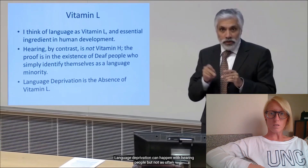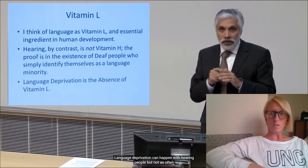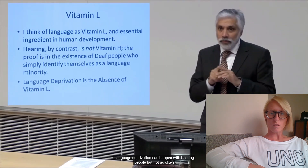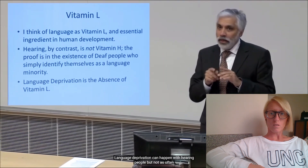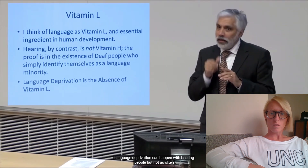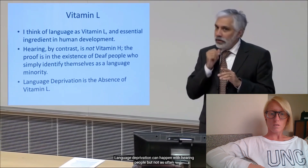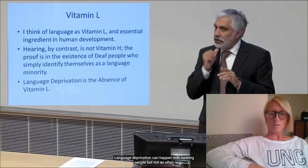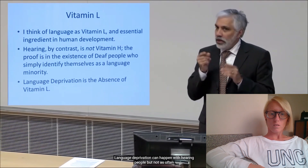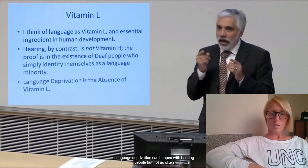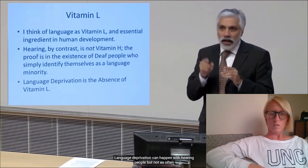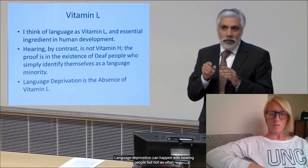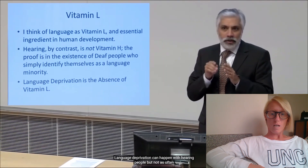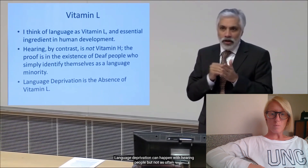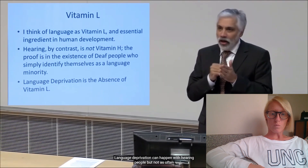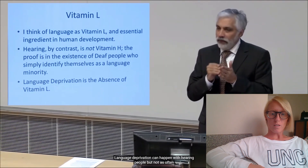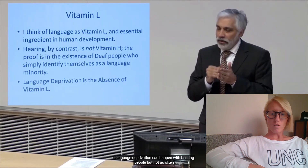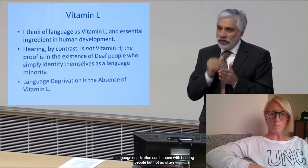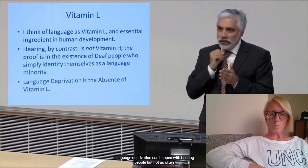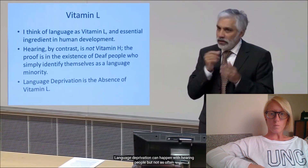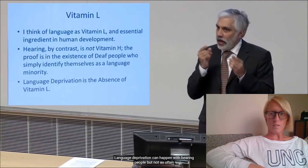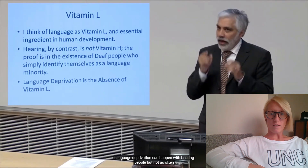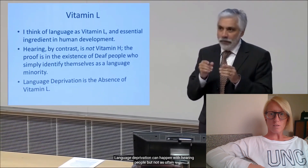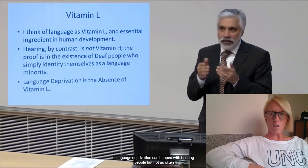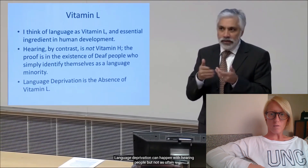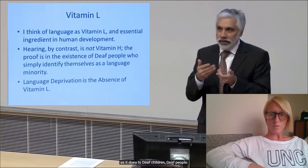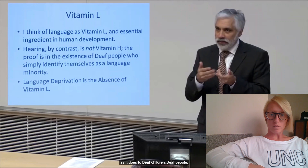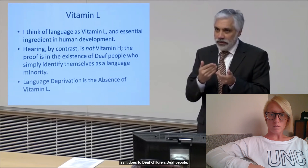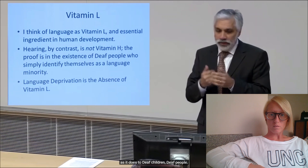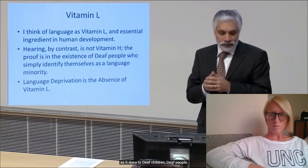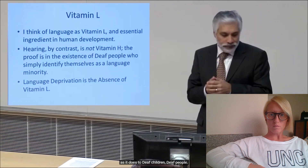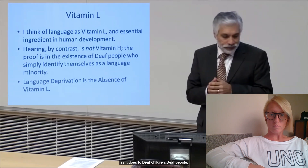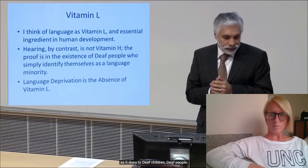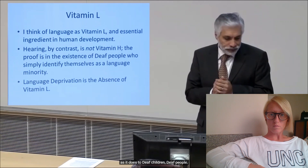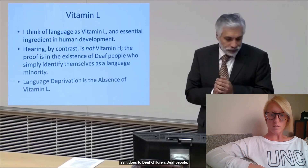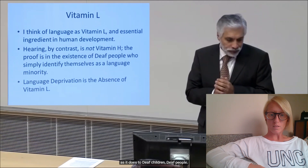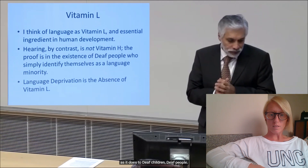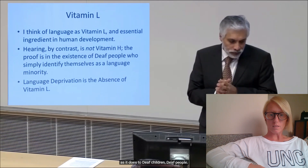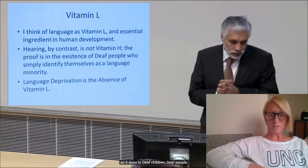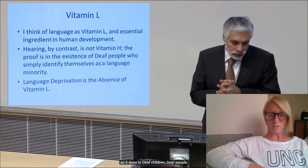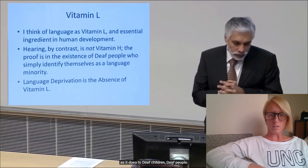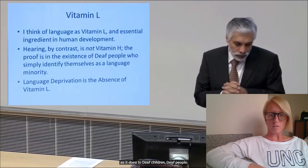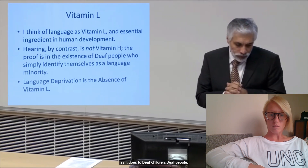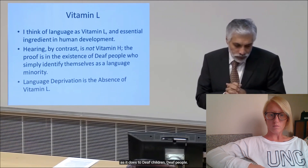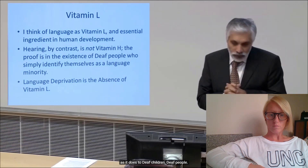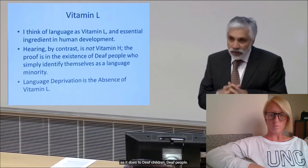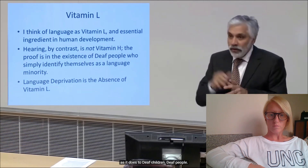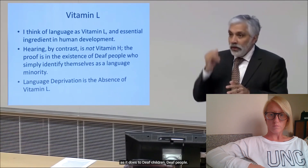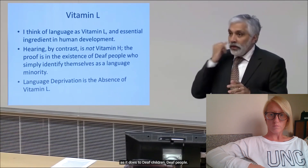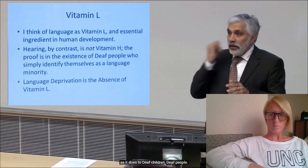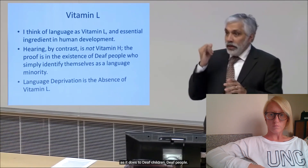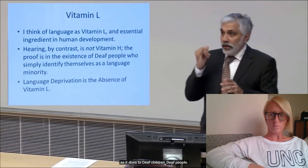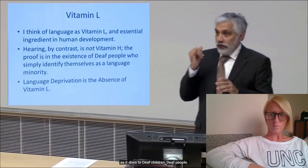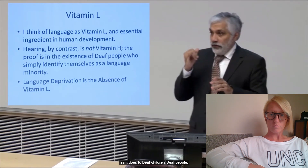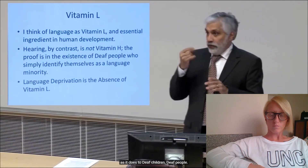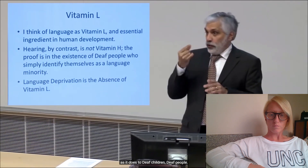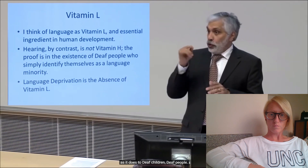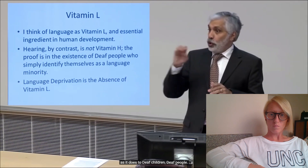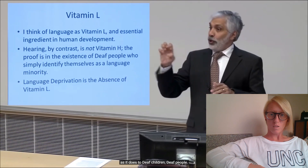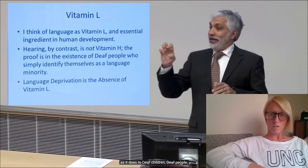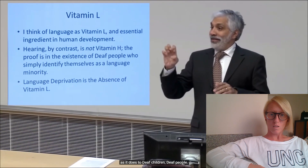can happen with hearing people, but not as often as it does to deaf children, Not as easy. deaf